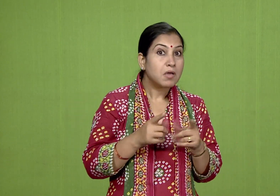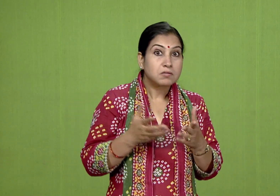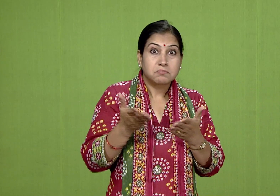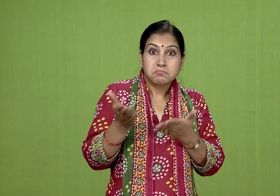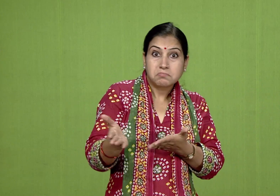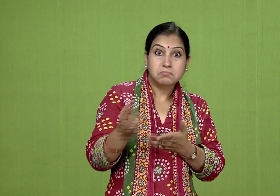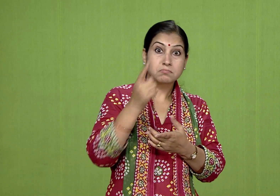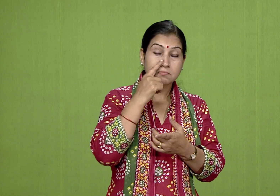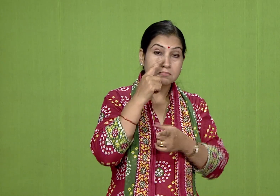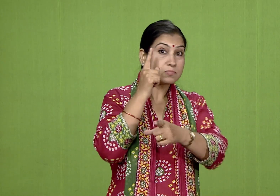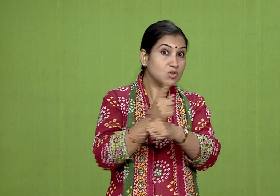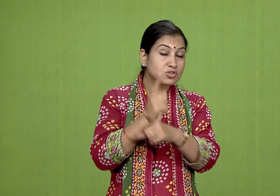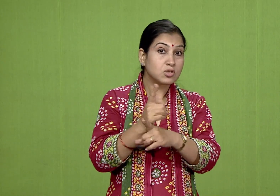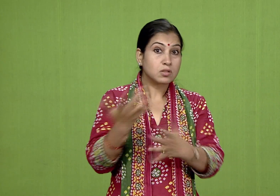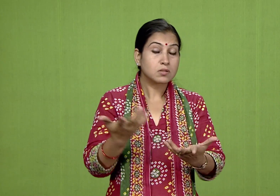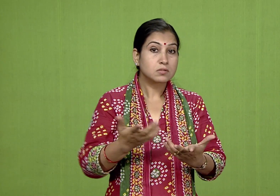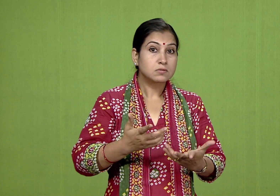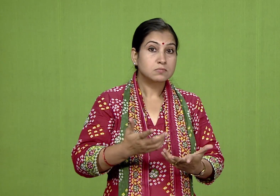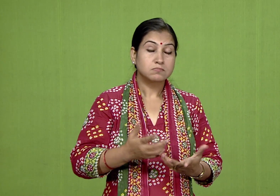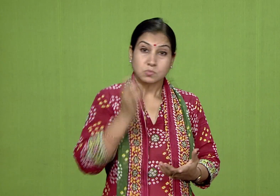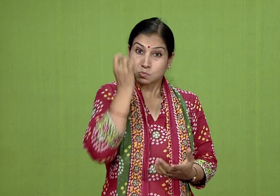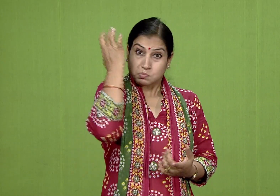But she never lost her temper.